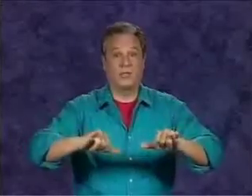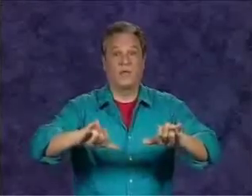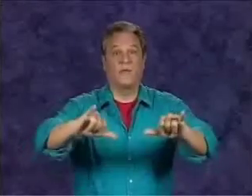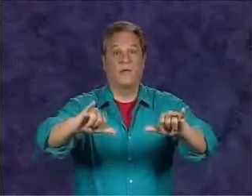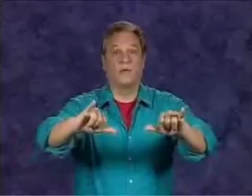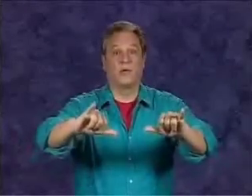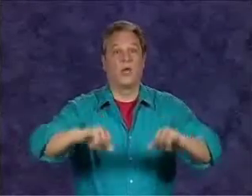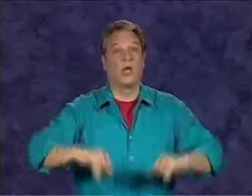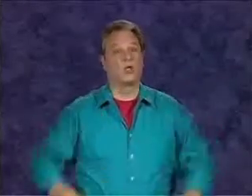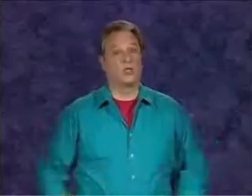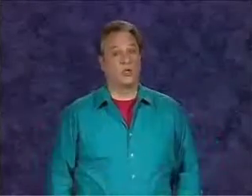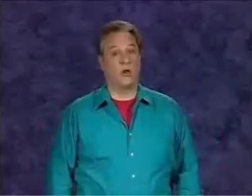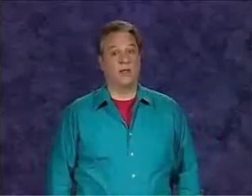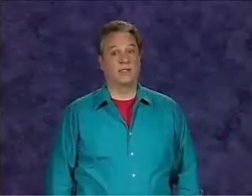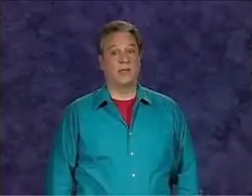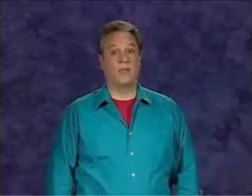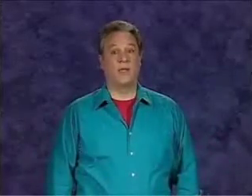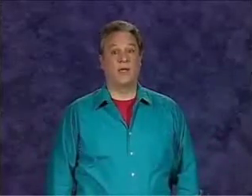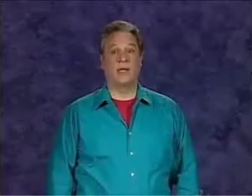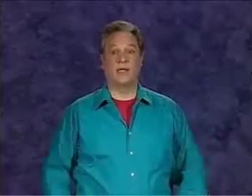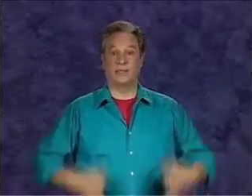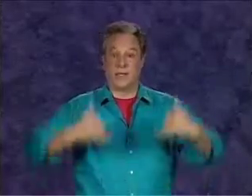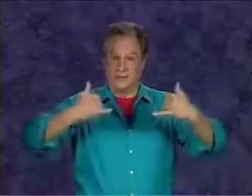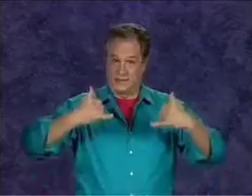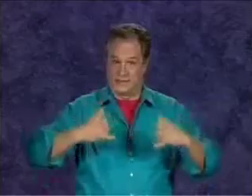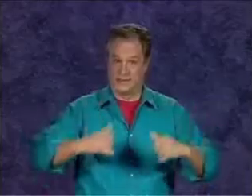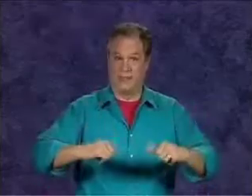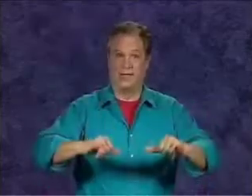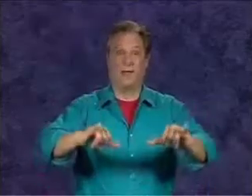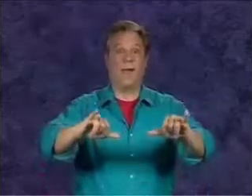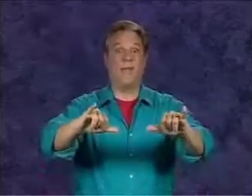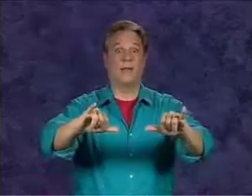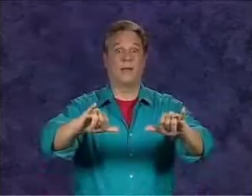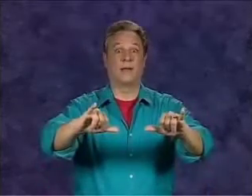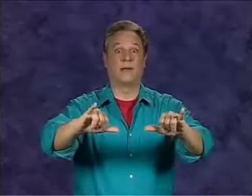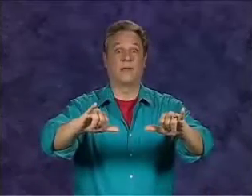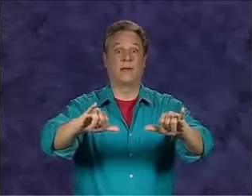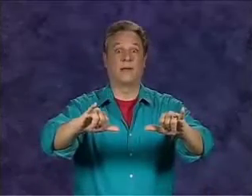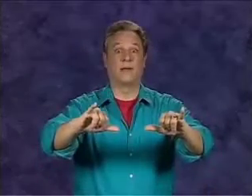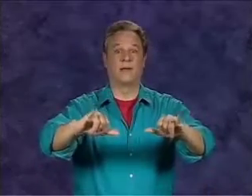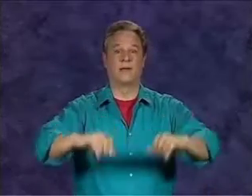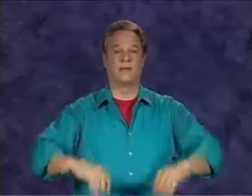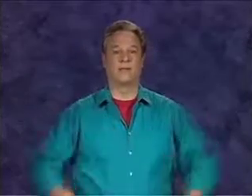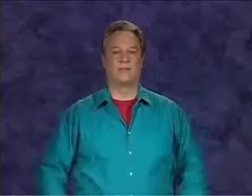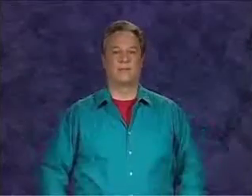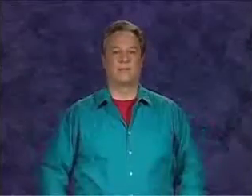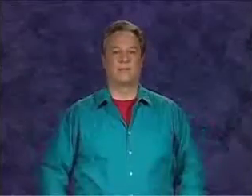the future to show that something is still happening.